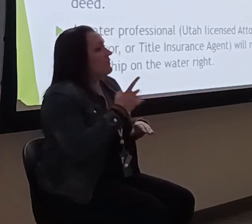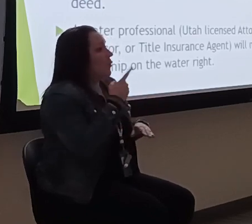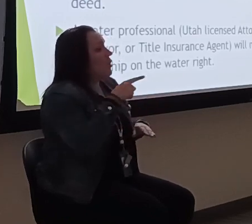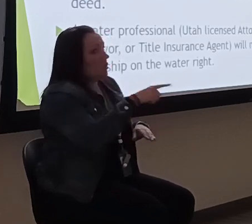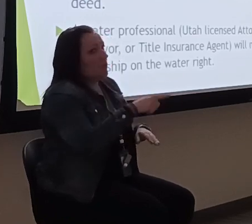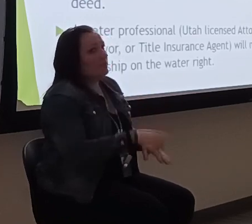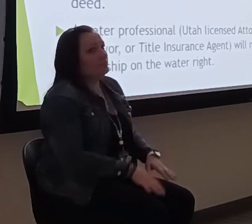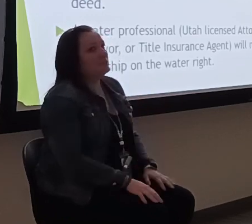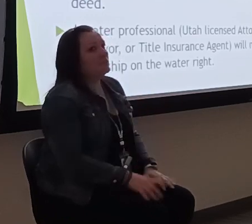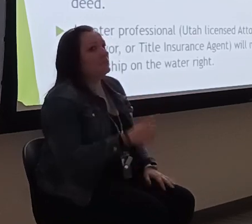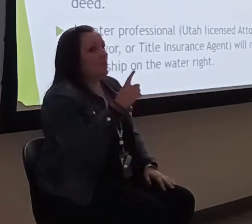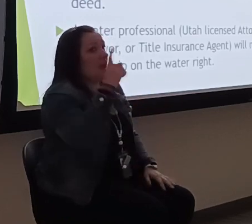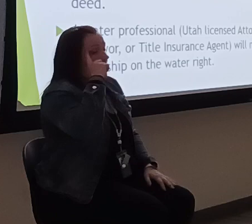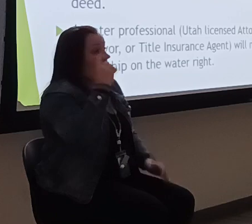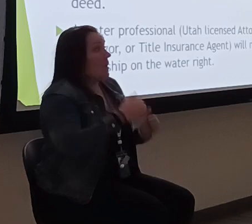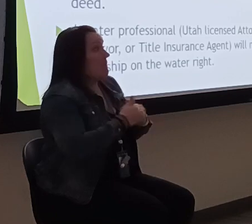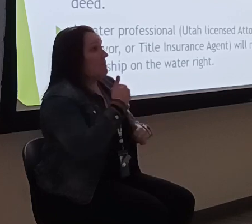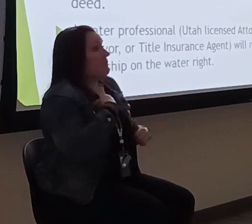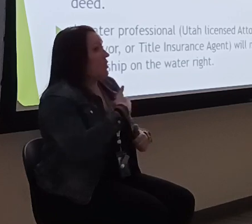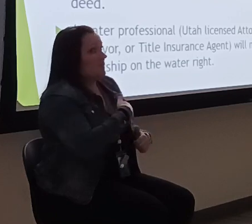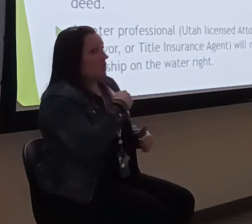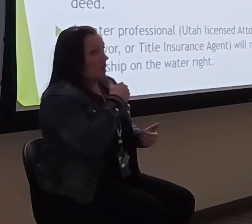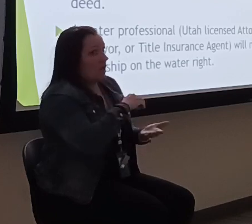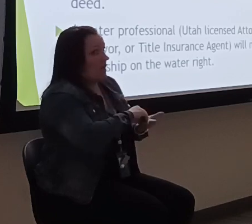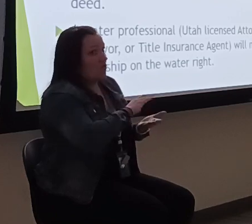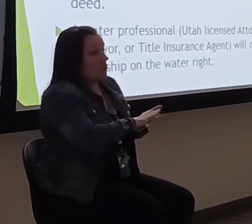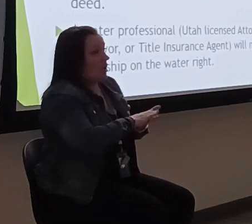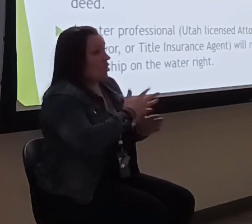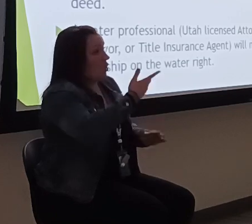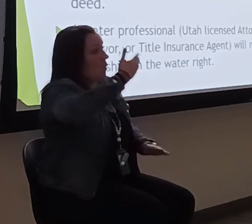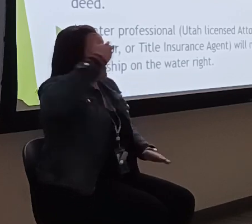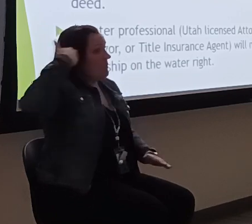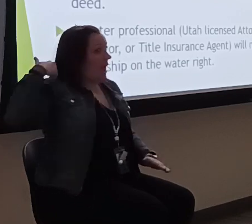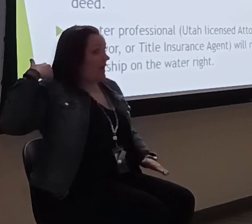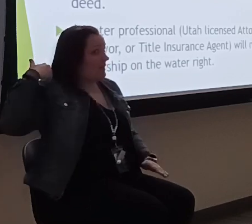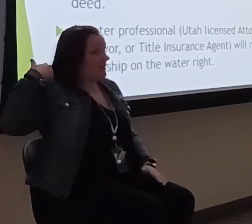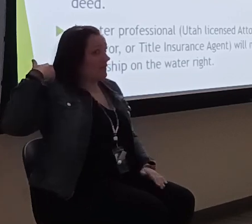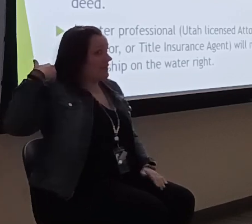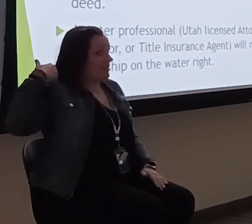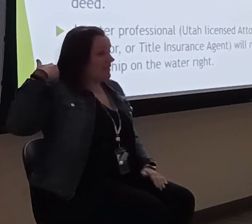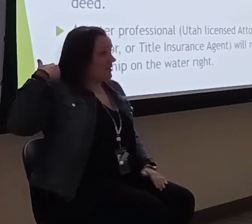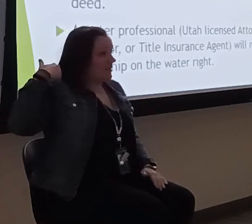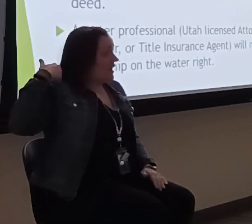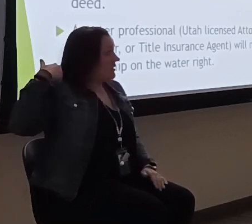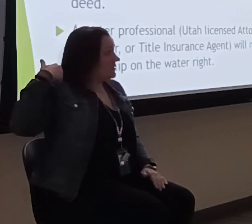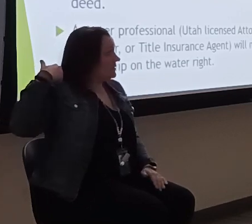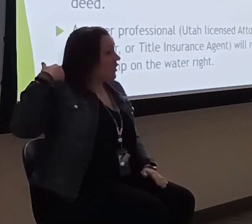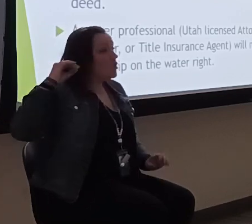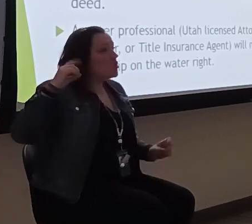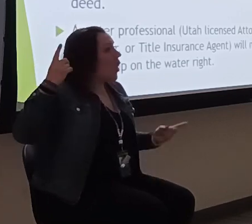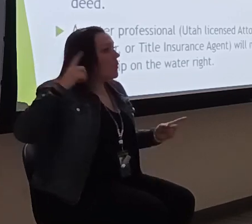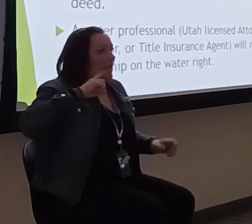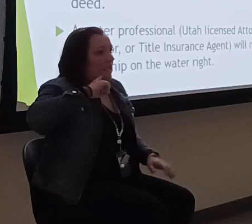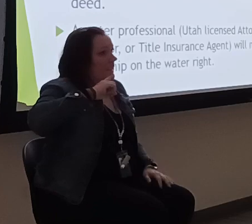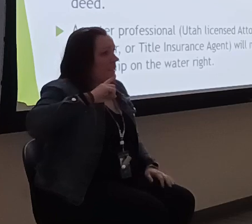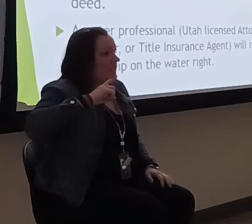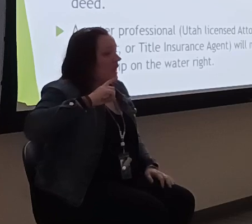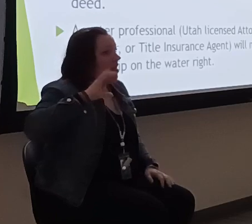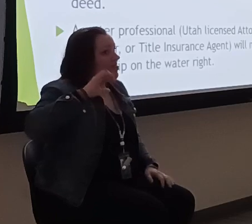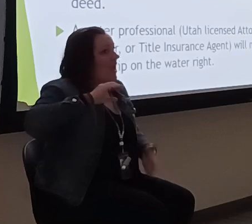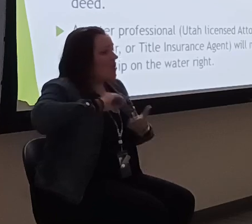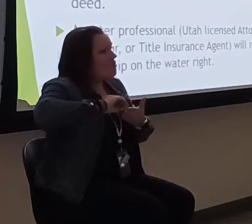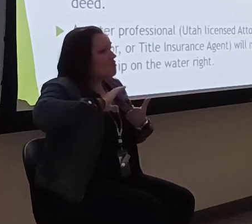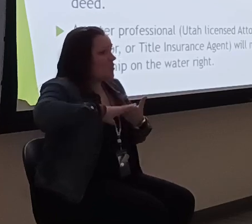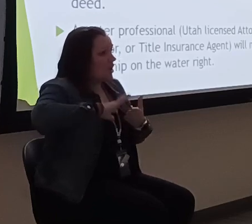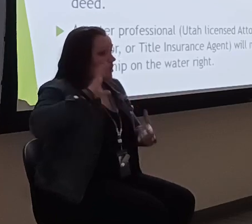behalf. I think most of us aren't gonna have the record going back to the teens, right? Well, How- nobody we're- is. That's why I said that the chain of record is